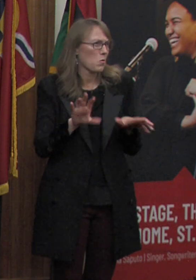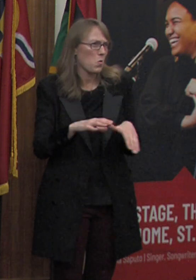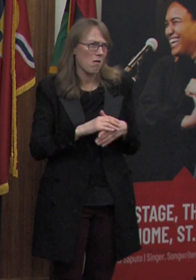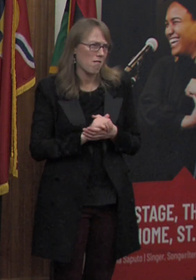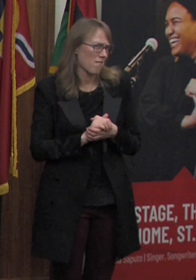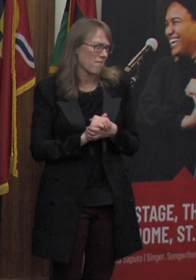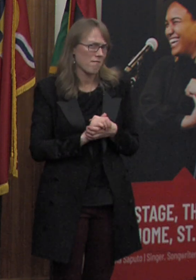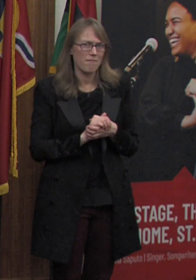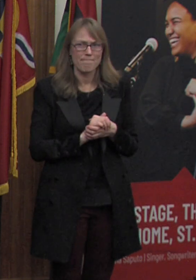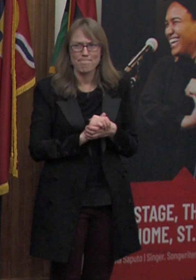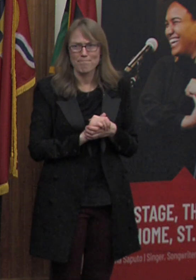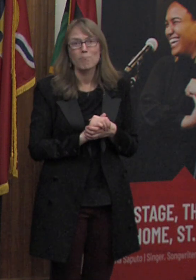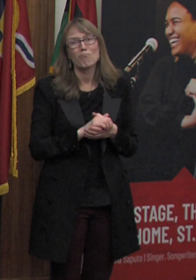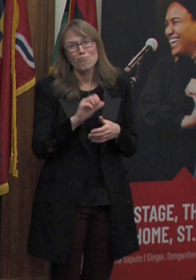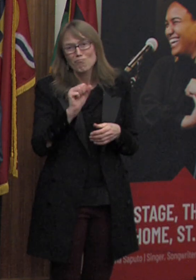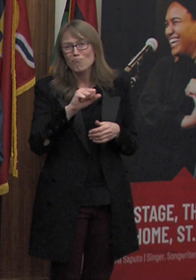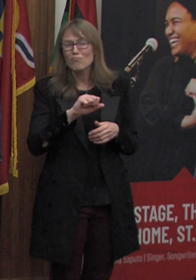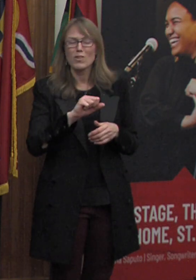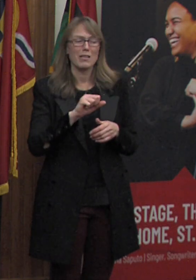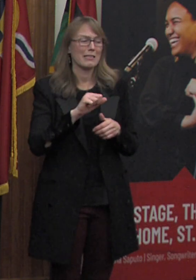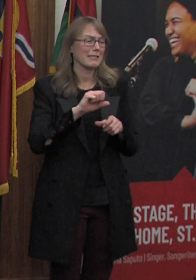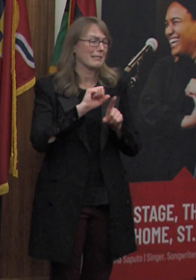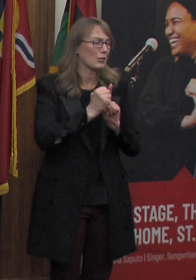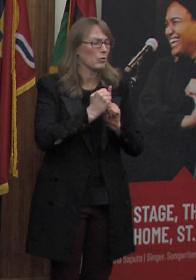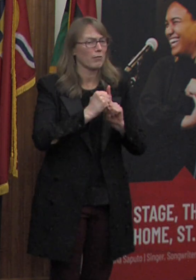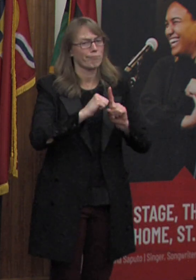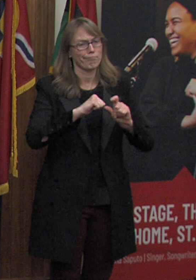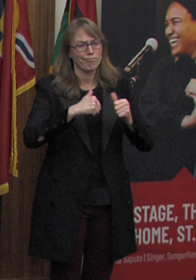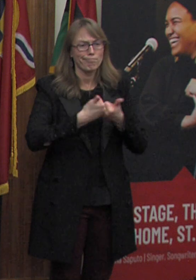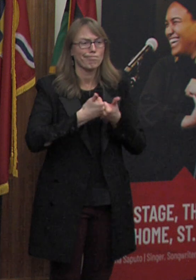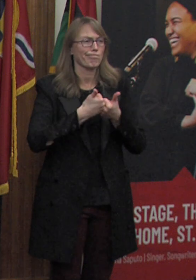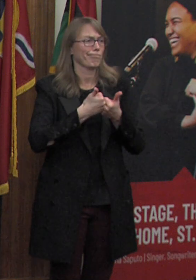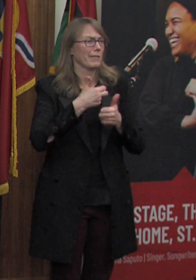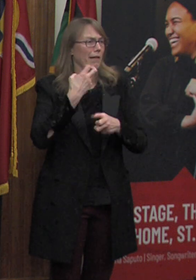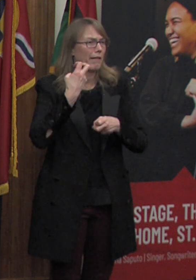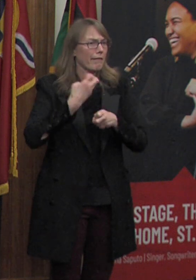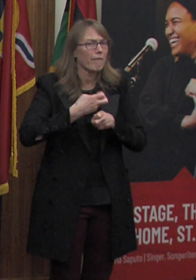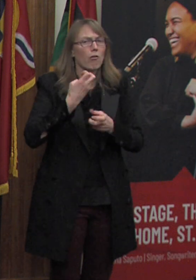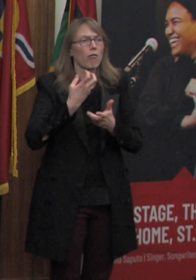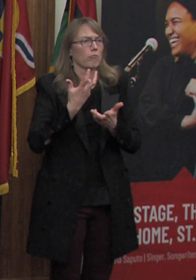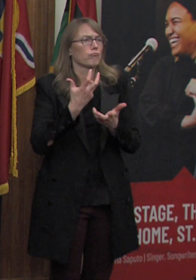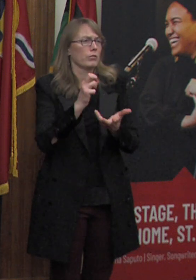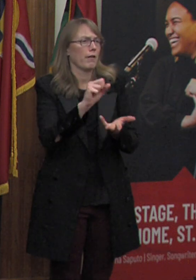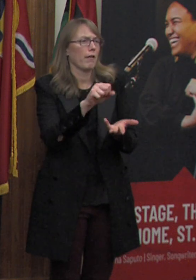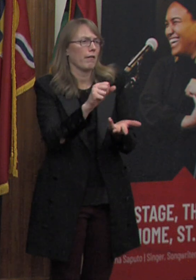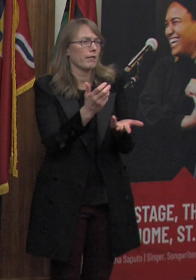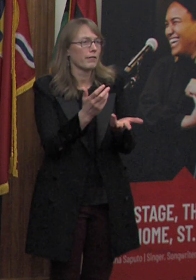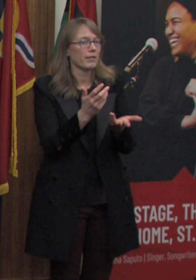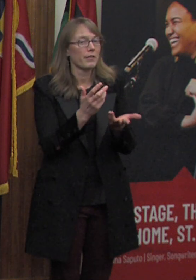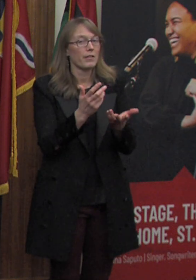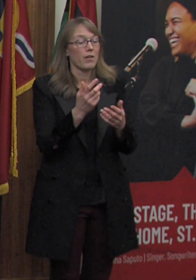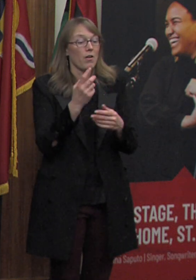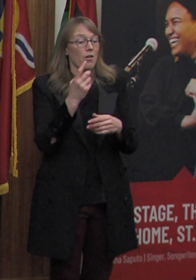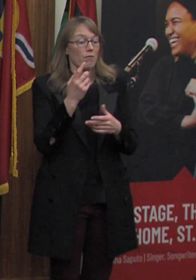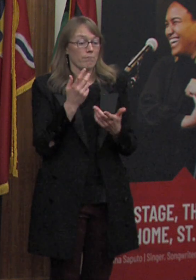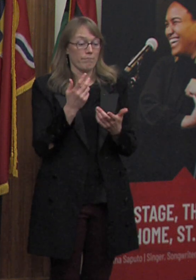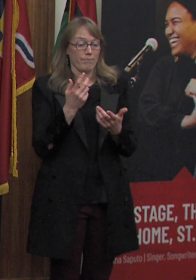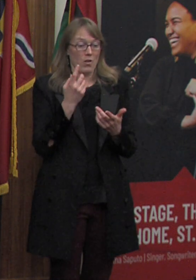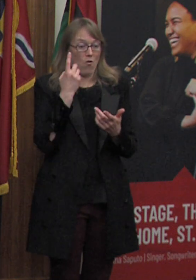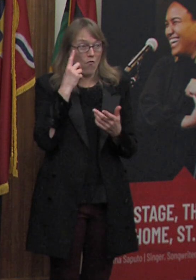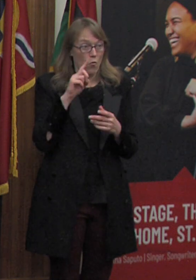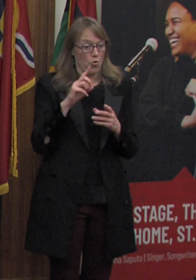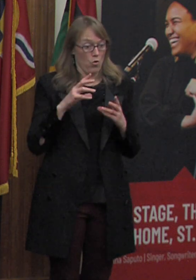both for the small business owners and the big business owners, but also for the employees, while